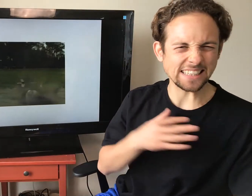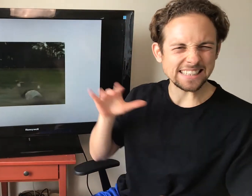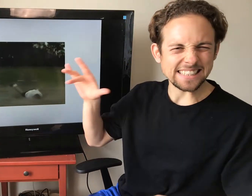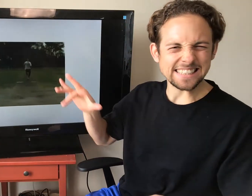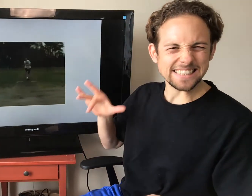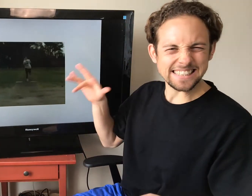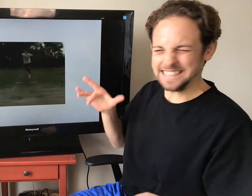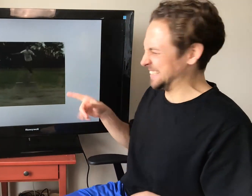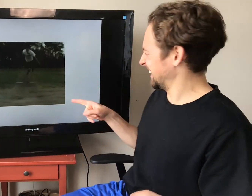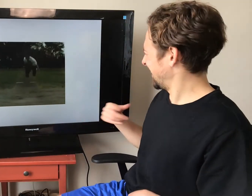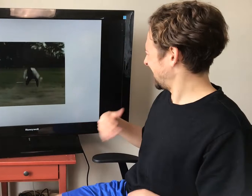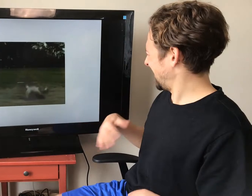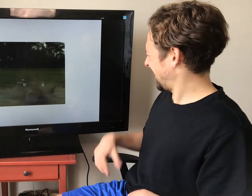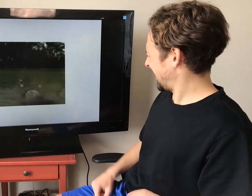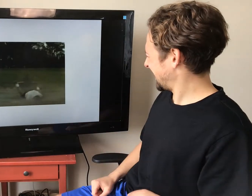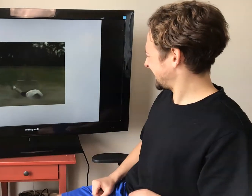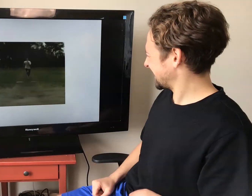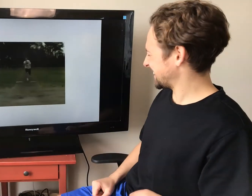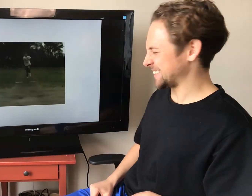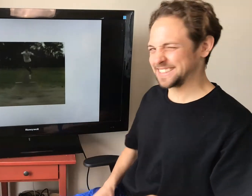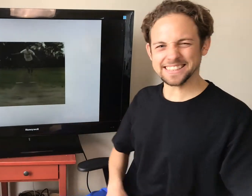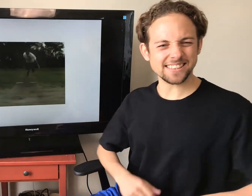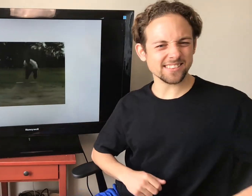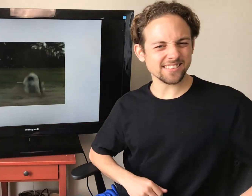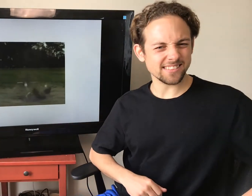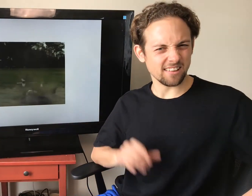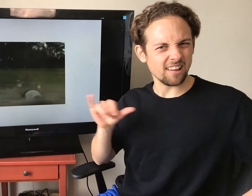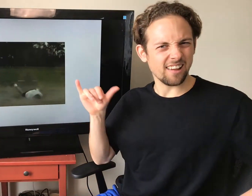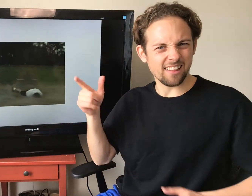Ooh, yikes, that's gotta hurt.